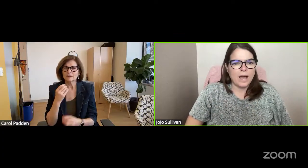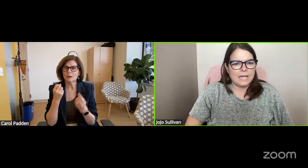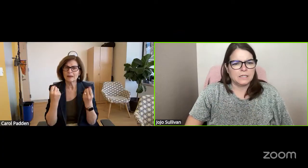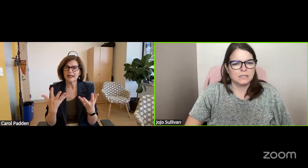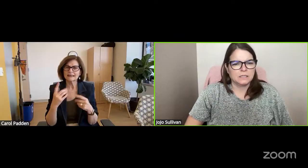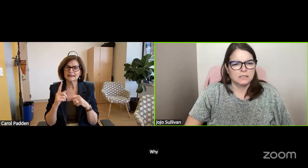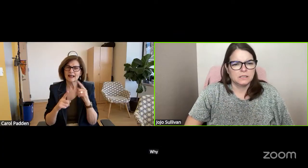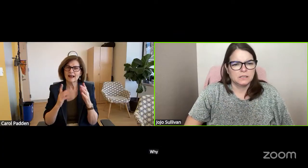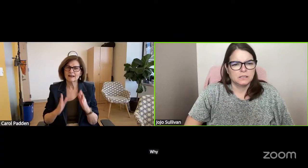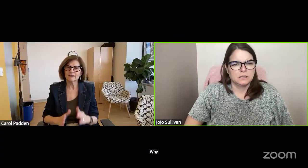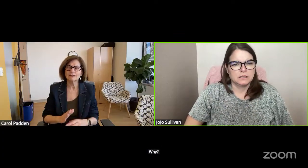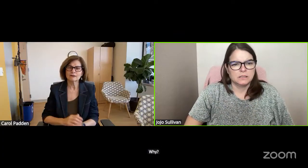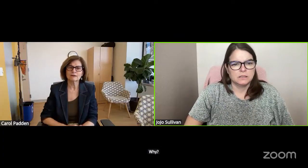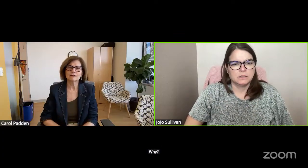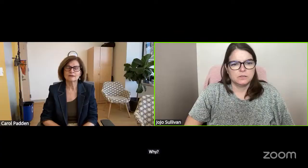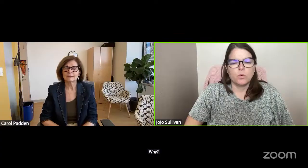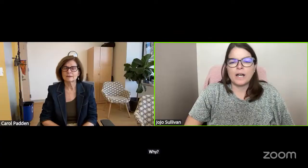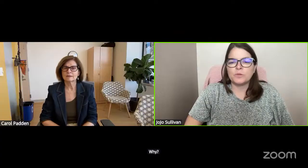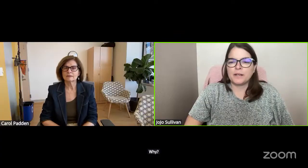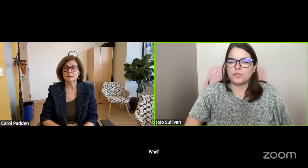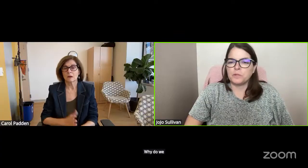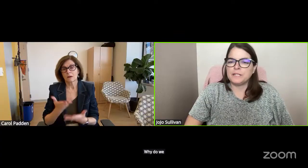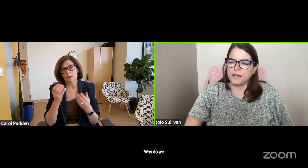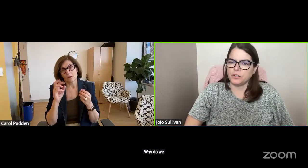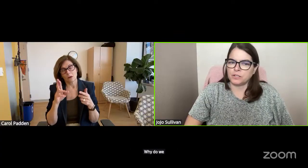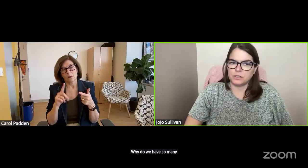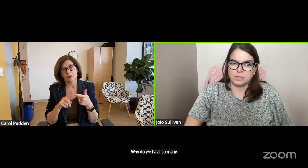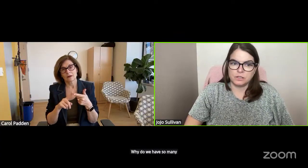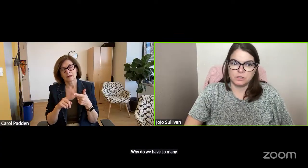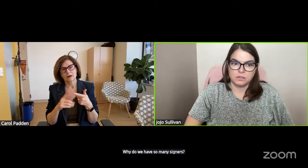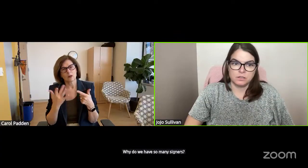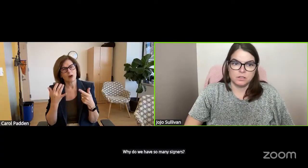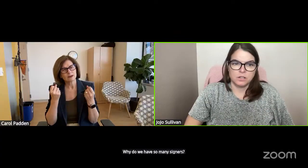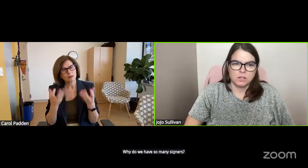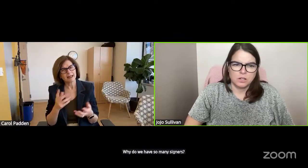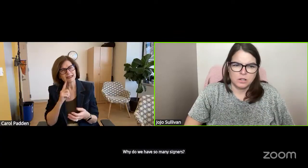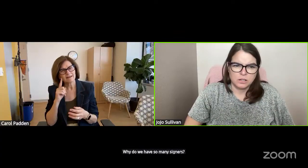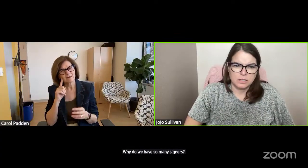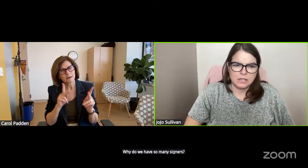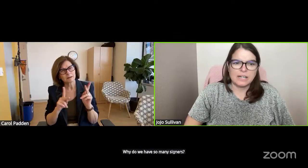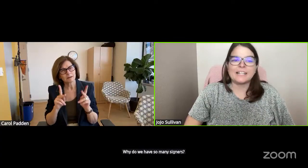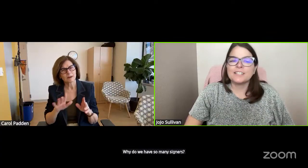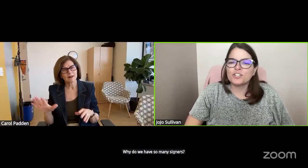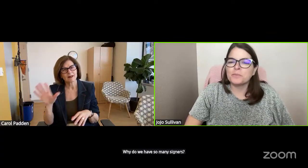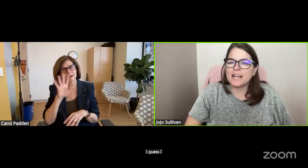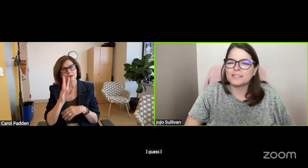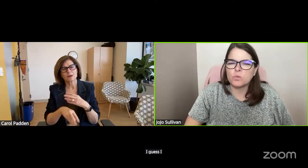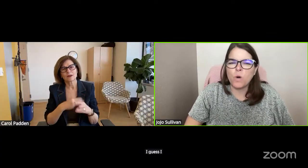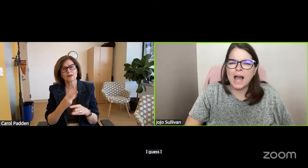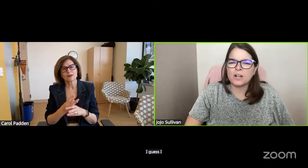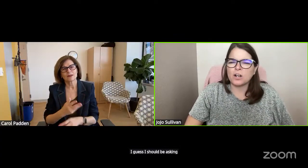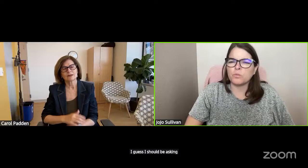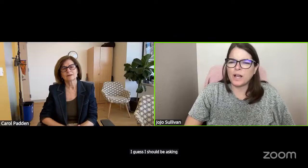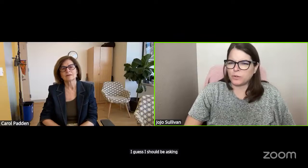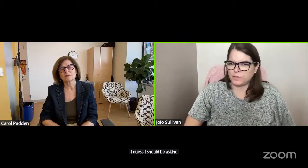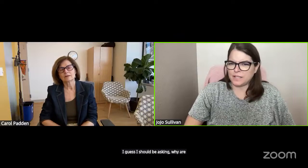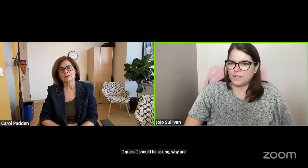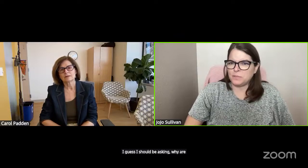Why? Why do we have so many signers? I guess I should be asking why do we have 70 million